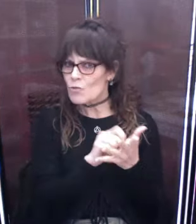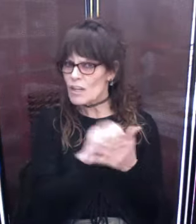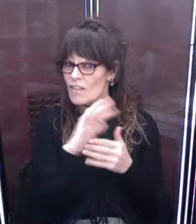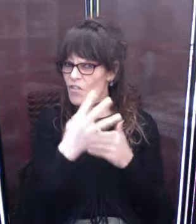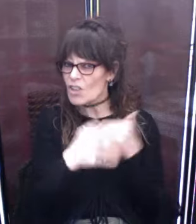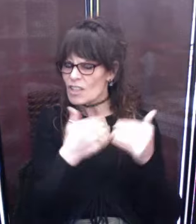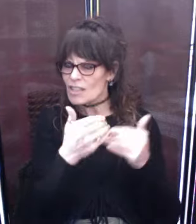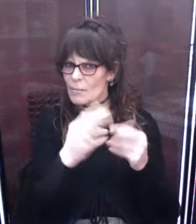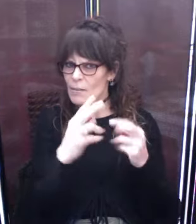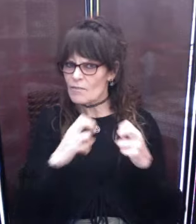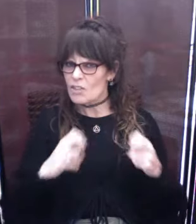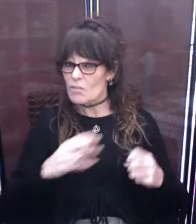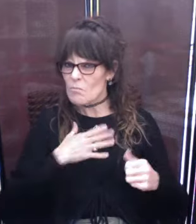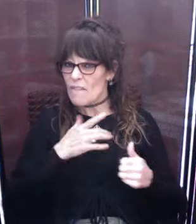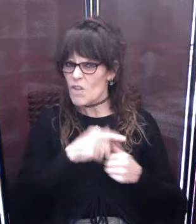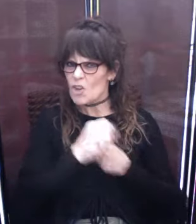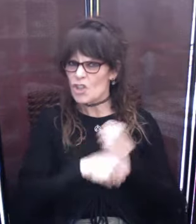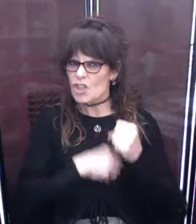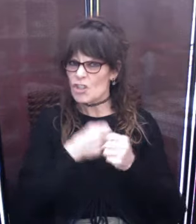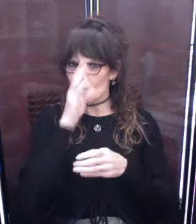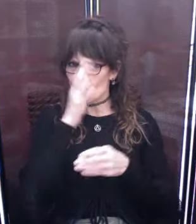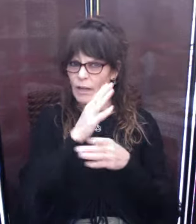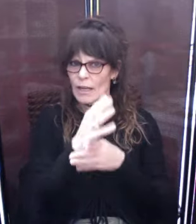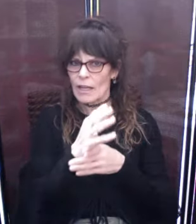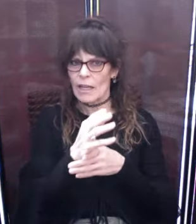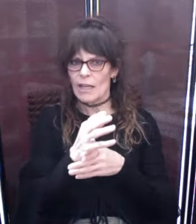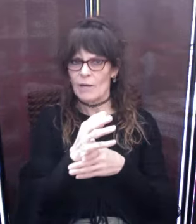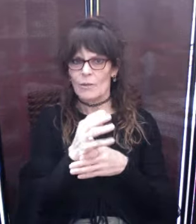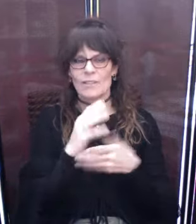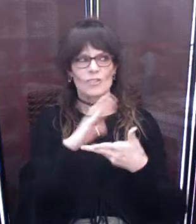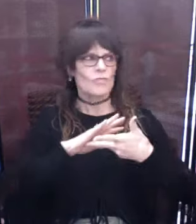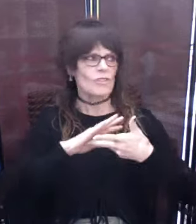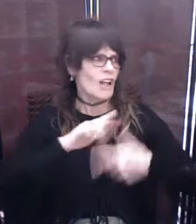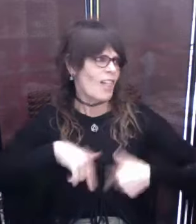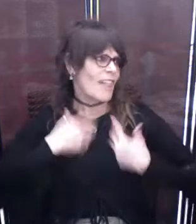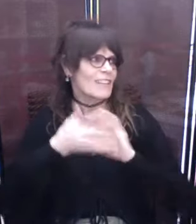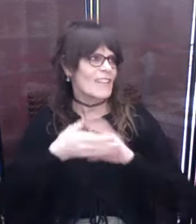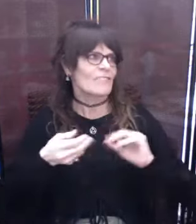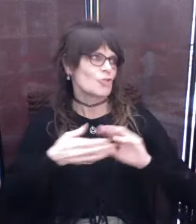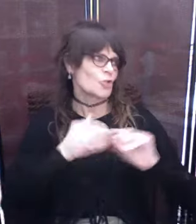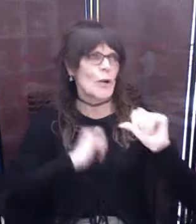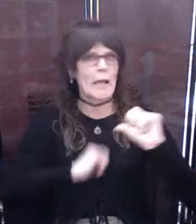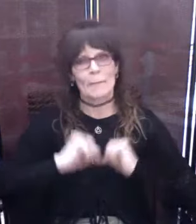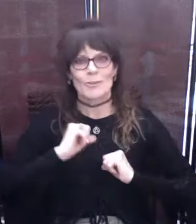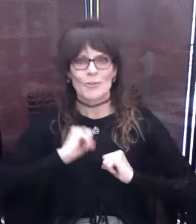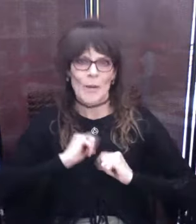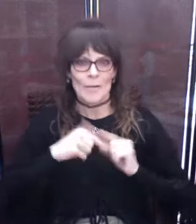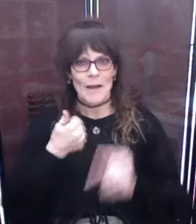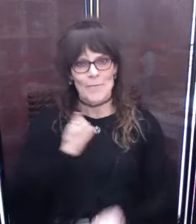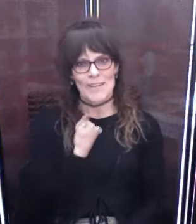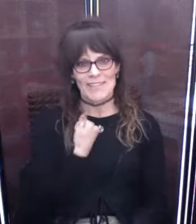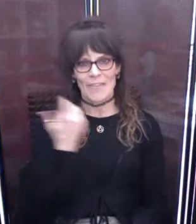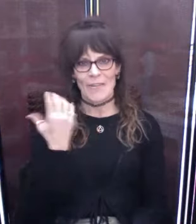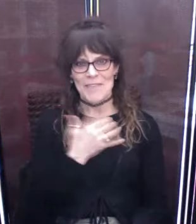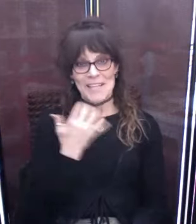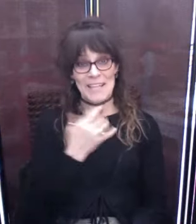year of sobriety. It was pretty much a autobiographical epic drama of me. It was amazing. I got to tell you,